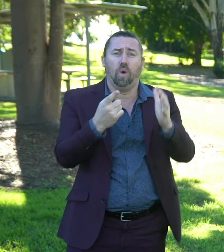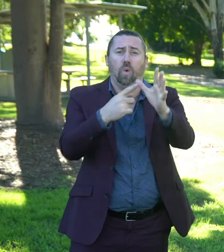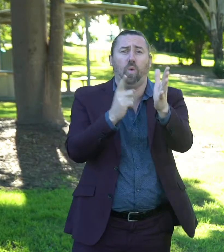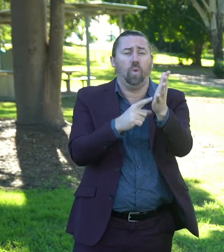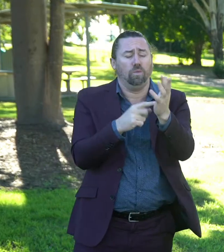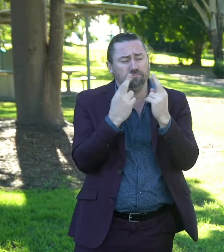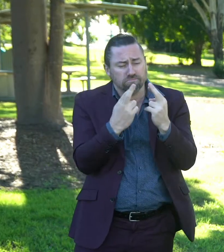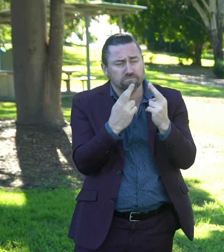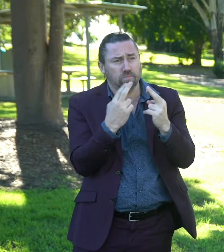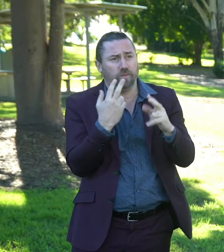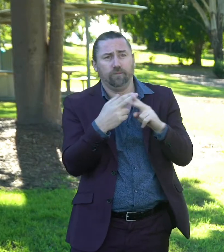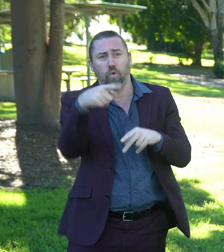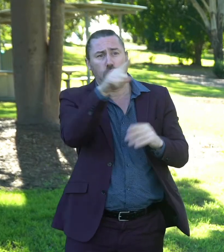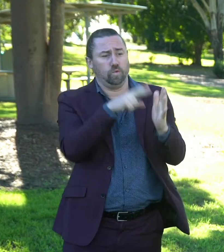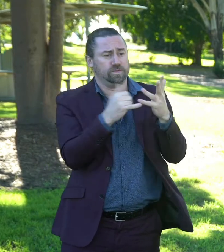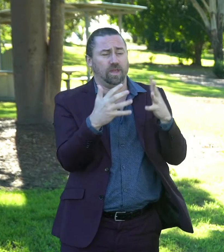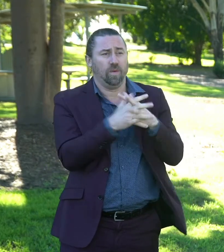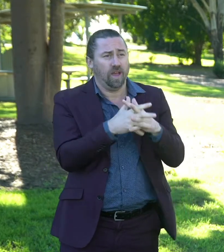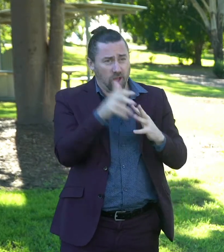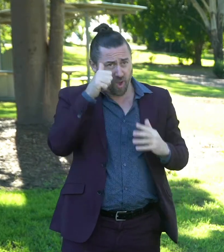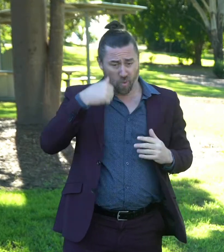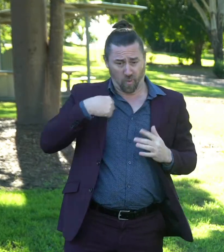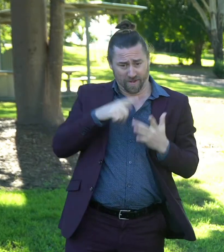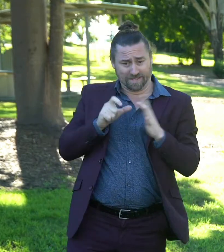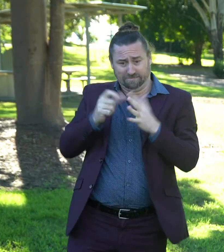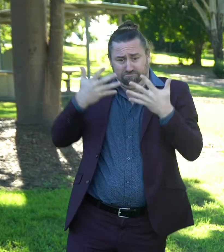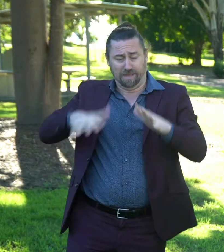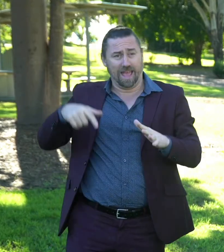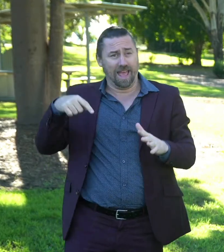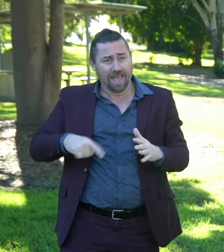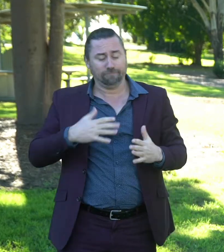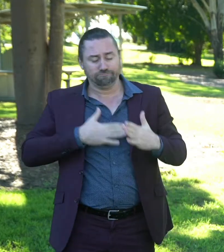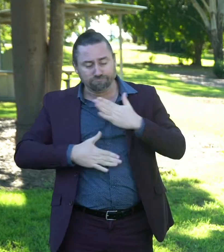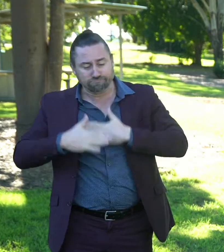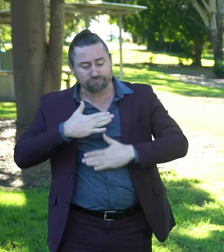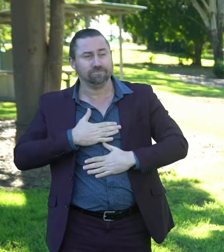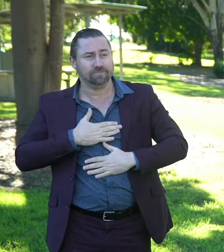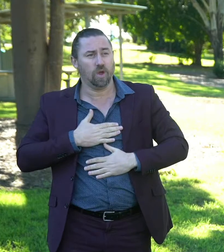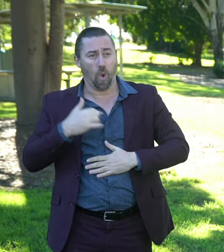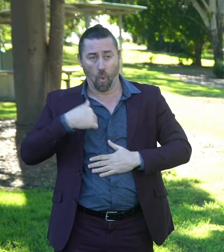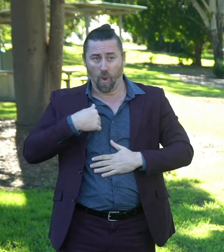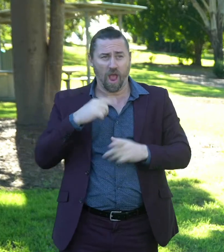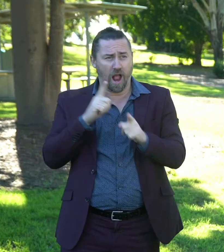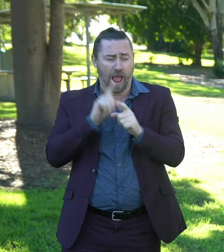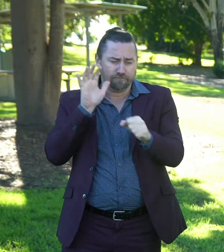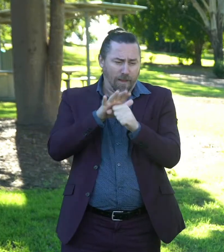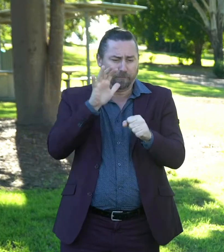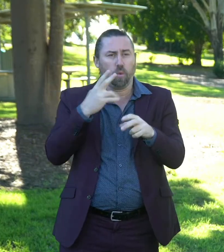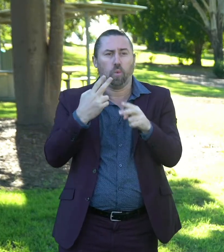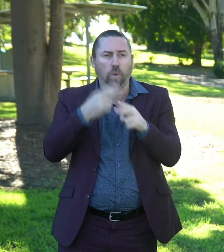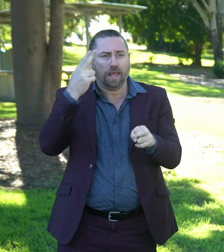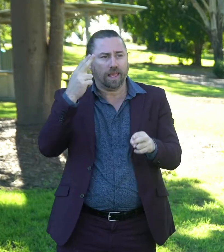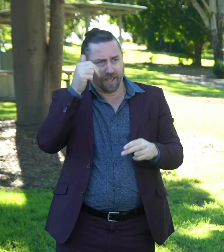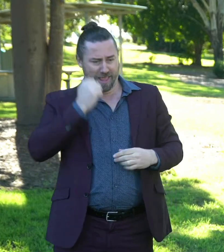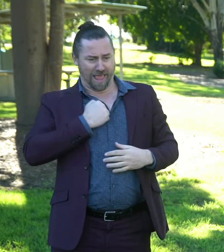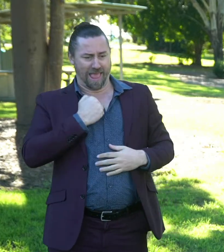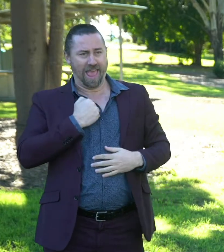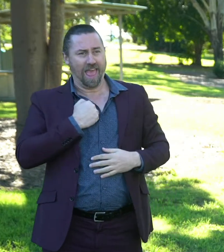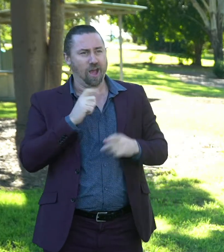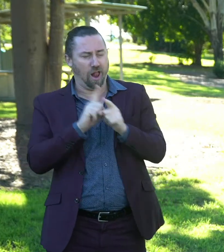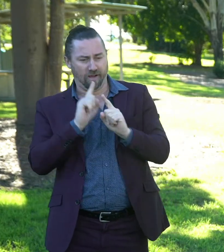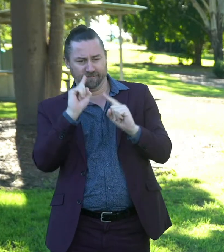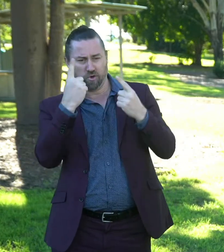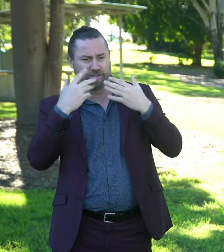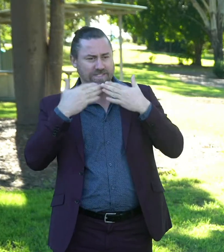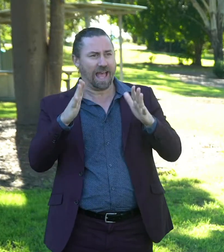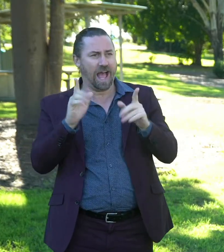best. We've been through our lockdowns here before. We've always gone very hard and very quickly. That's always been our motto. And